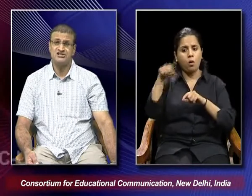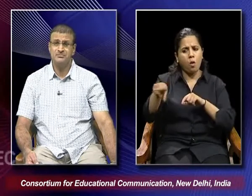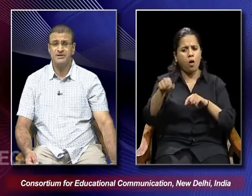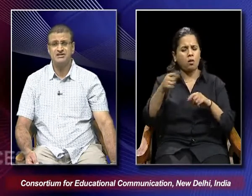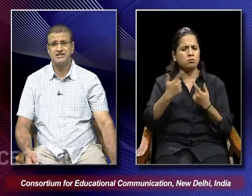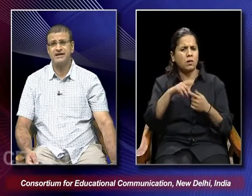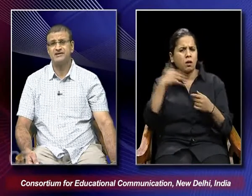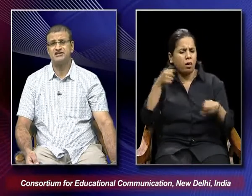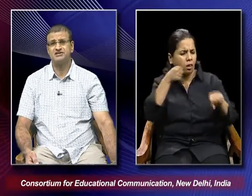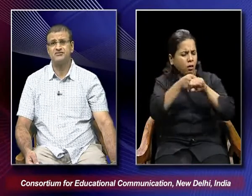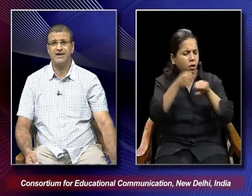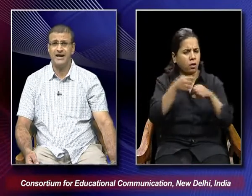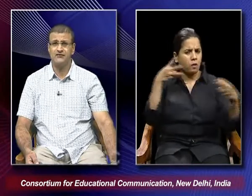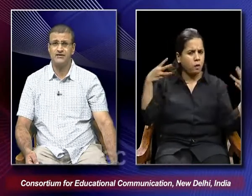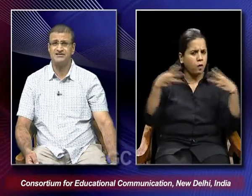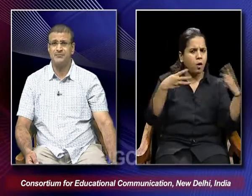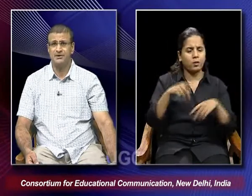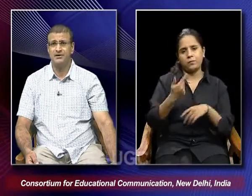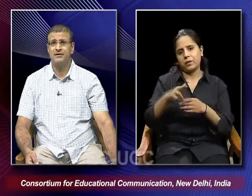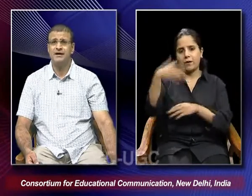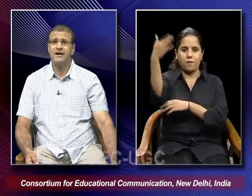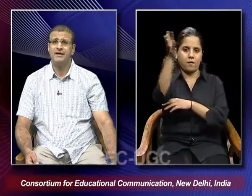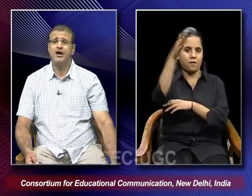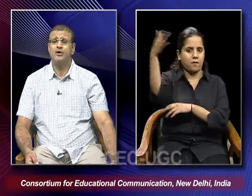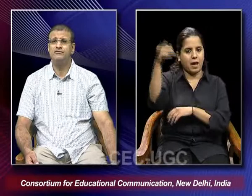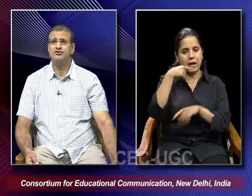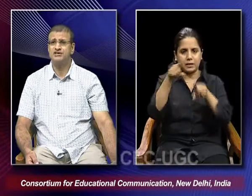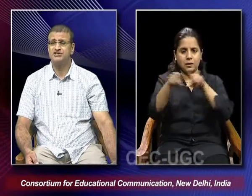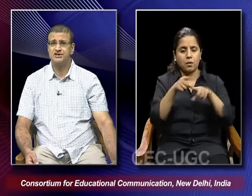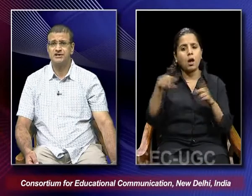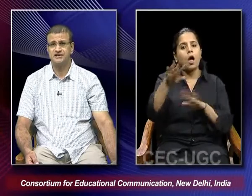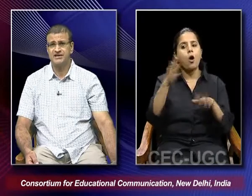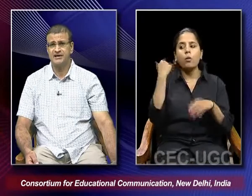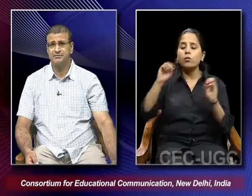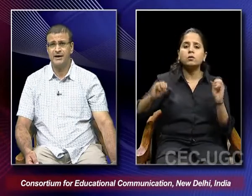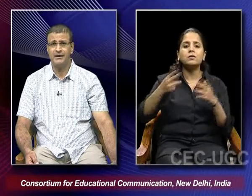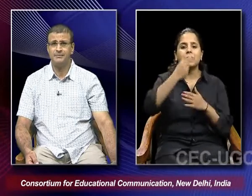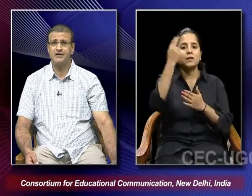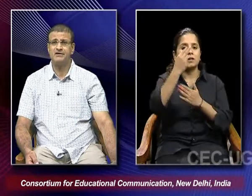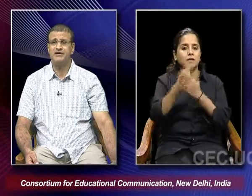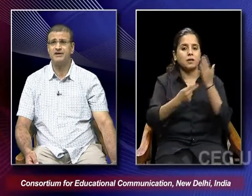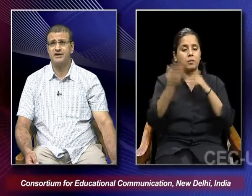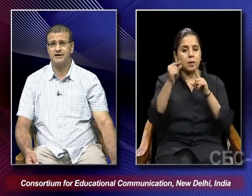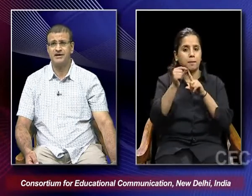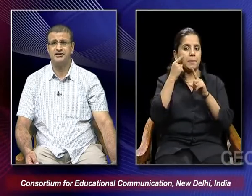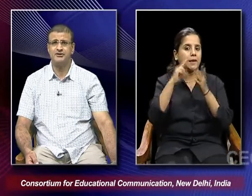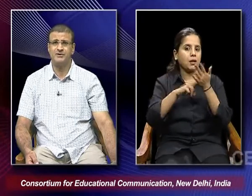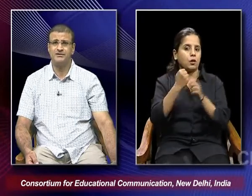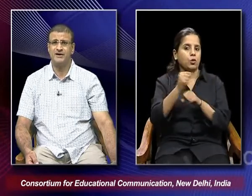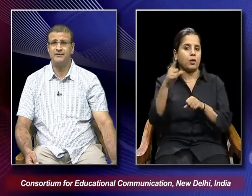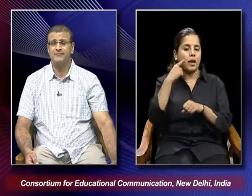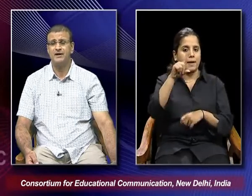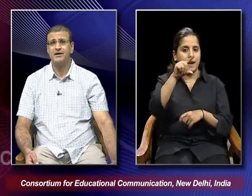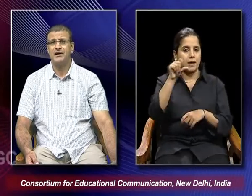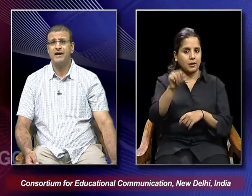national symbols like the national flag, for example, and how it was initially designed by Pingali Venkaiah in